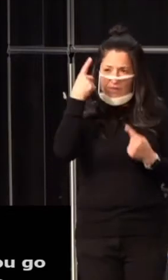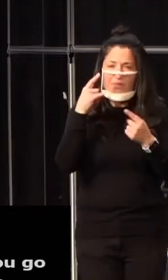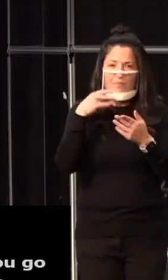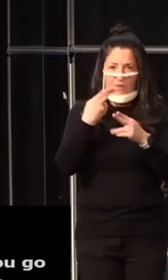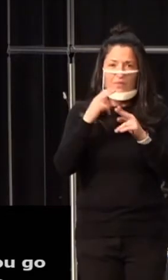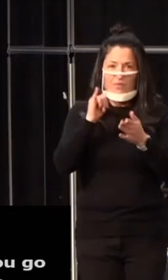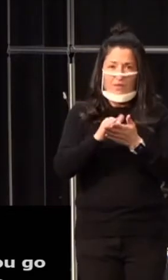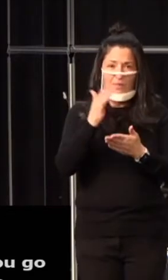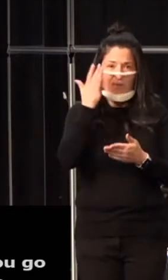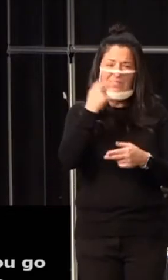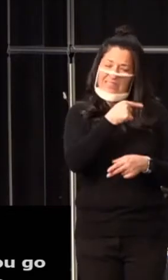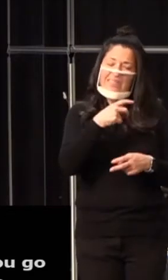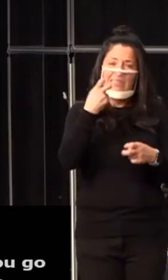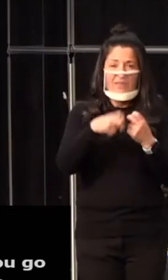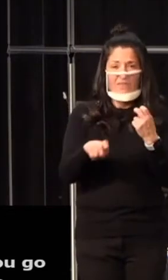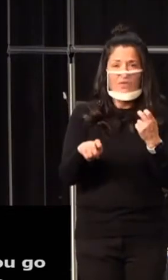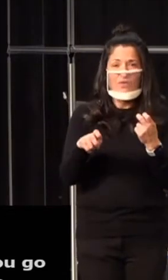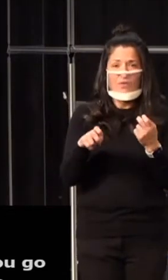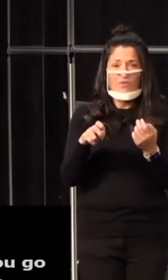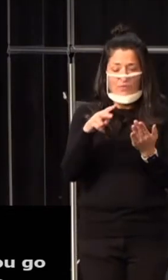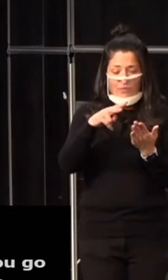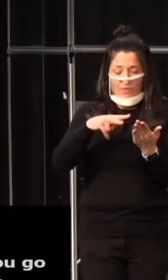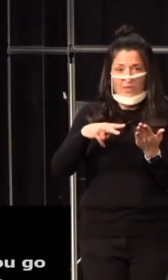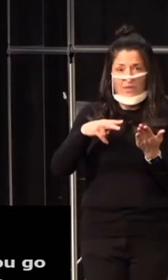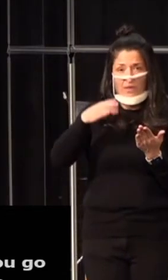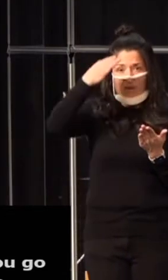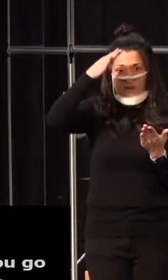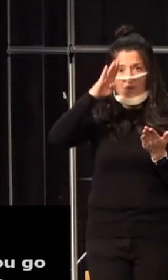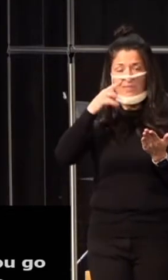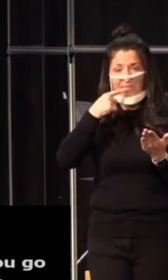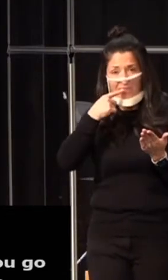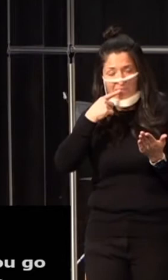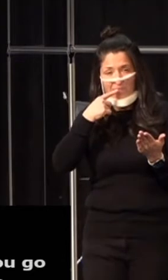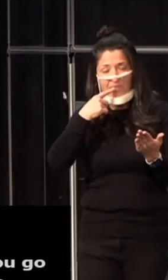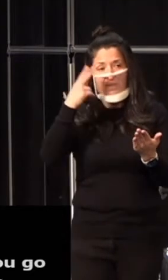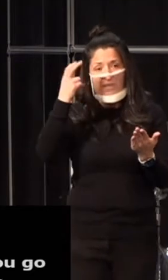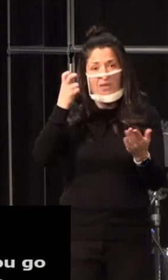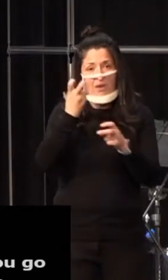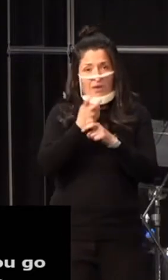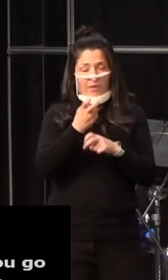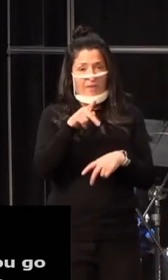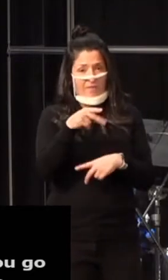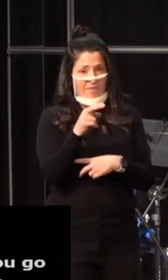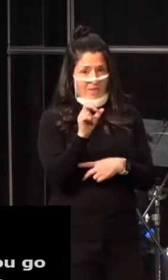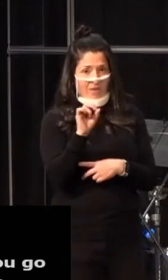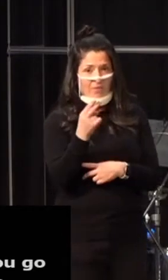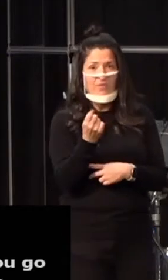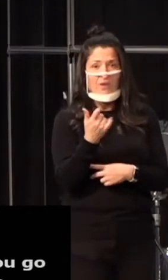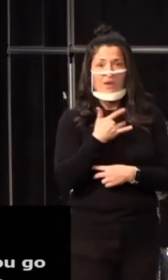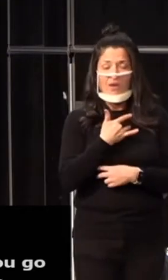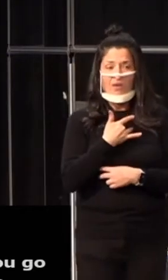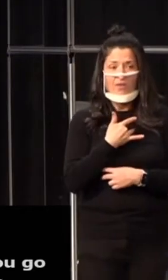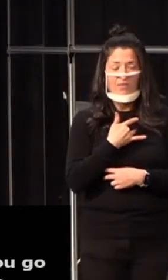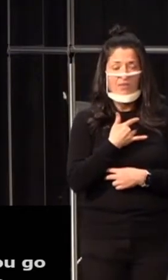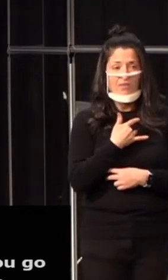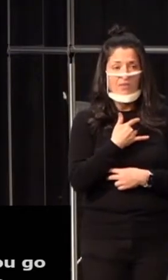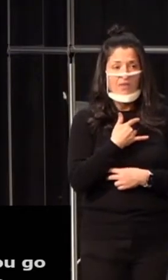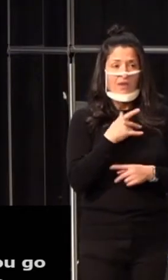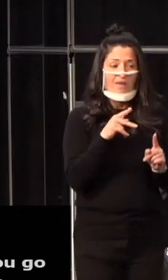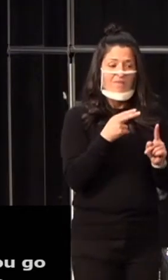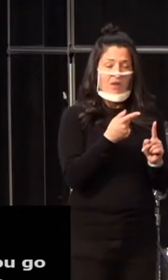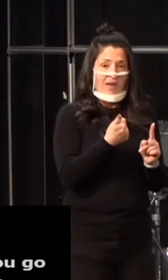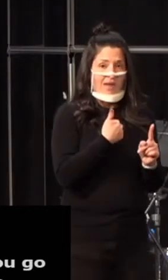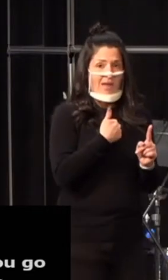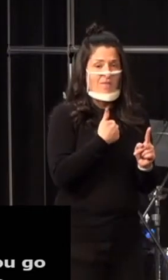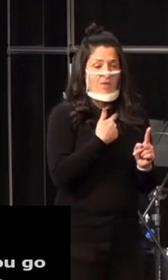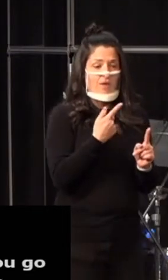difficult passage of God hardening Pharaoh's heart, that there's a greater story happening. And Pharaoh still has personal responsibility for the